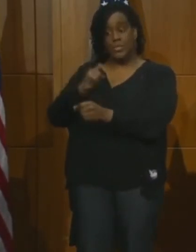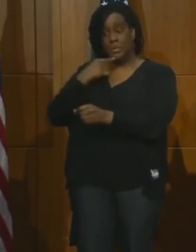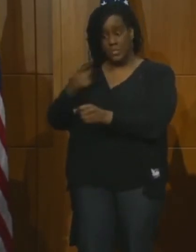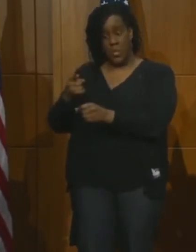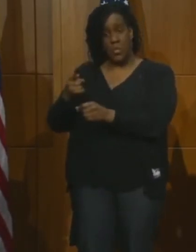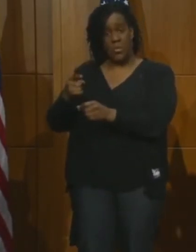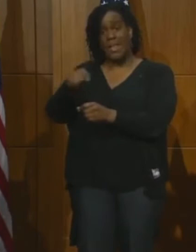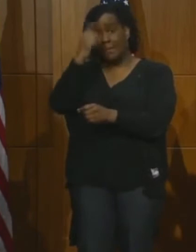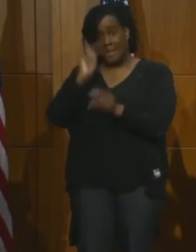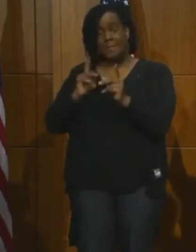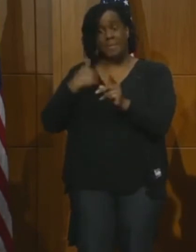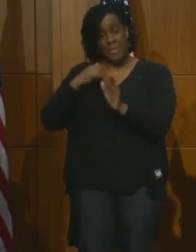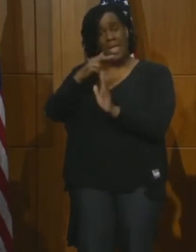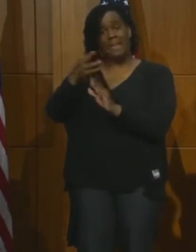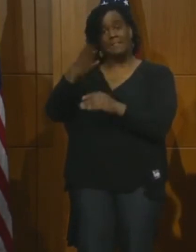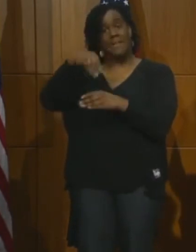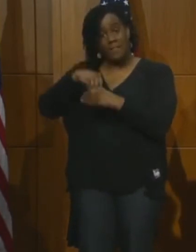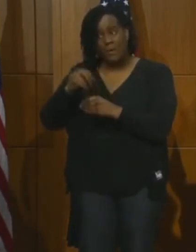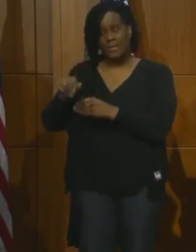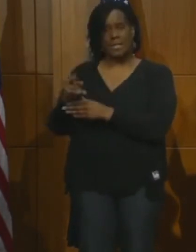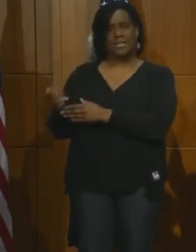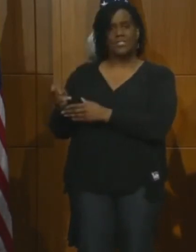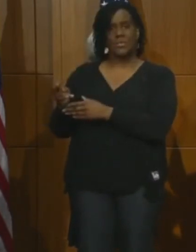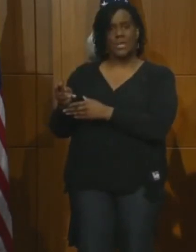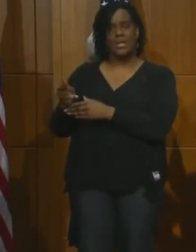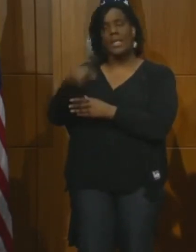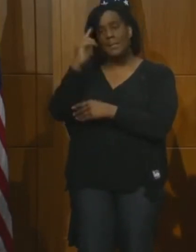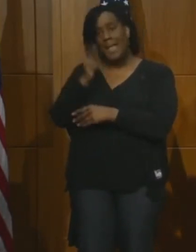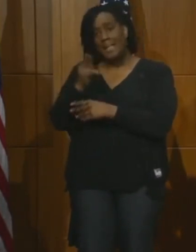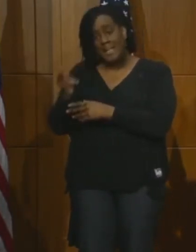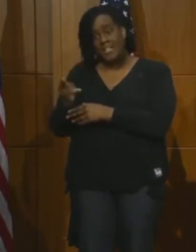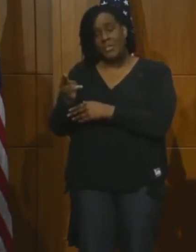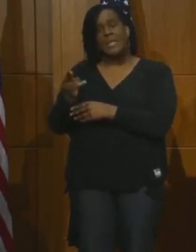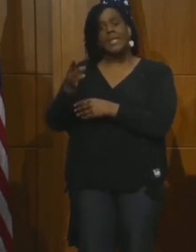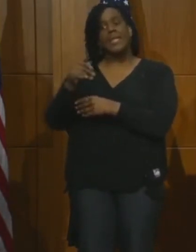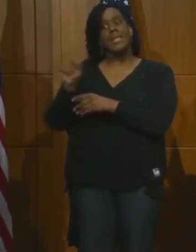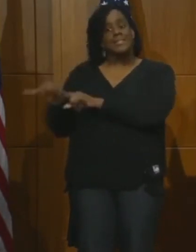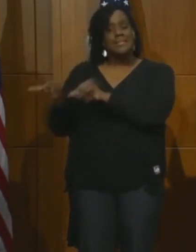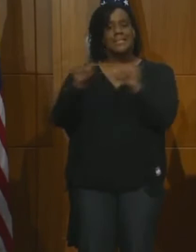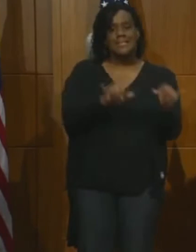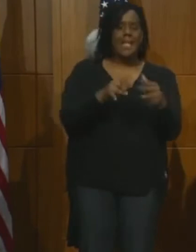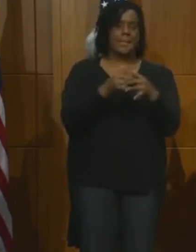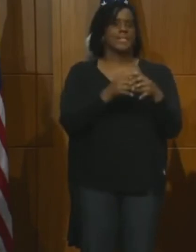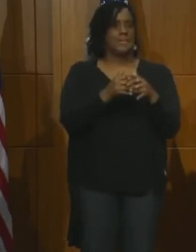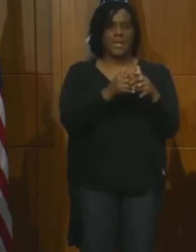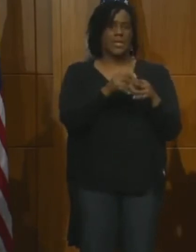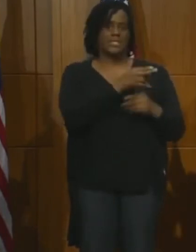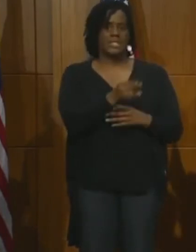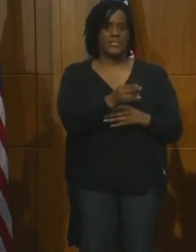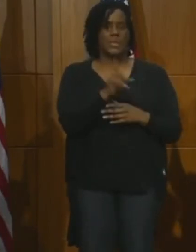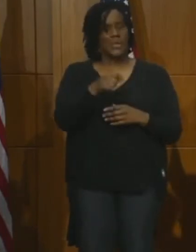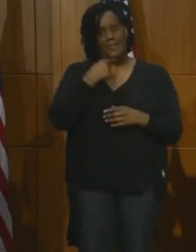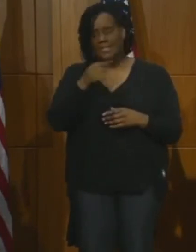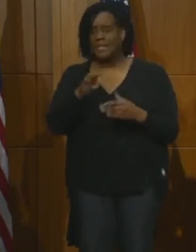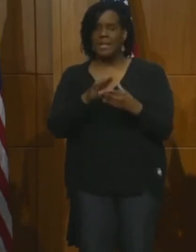a role in that history, and that African American history is, as the governor said, America's history. And we need to tell that